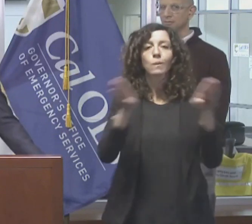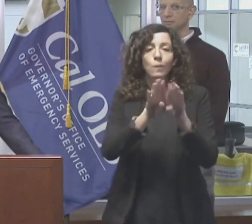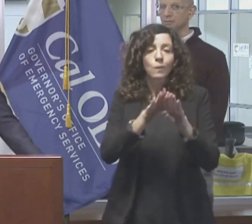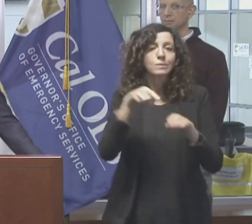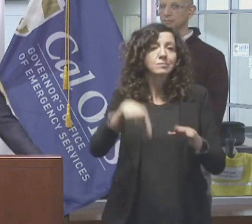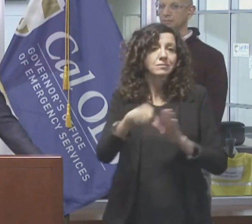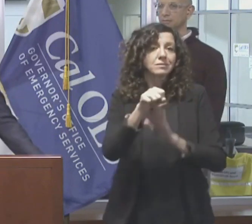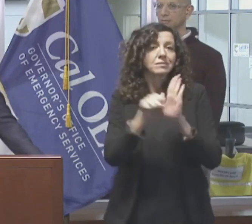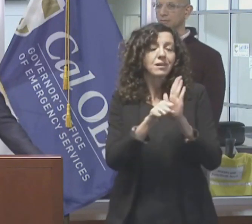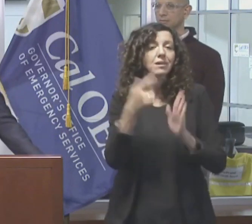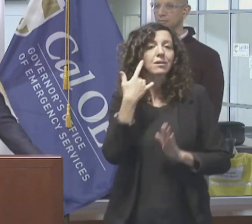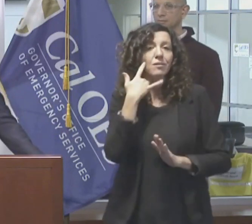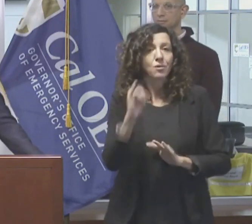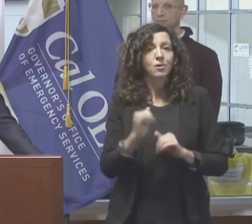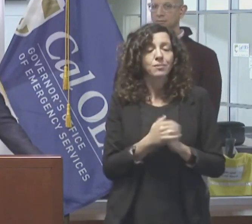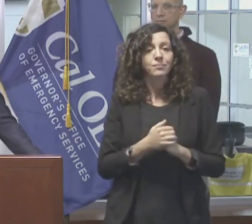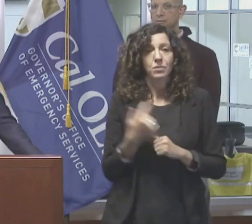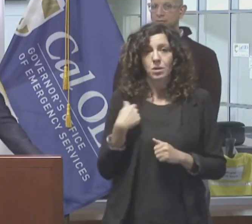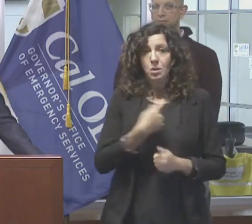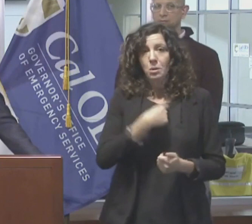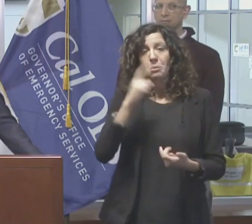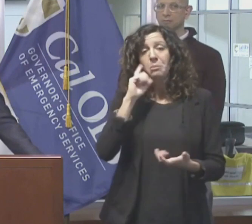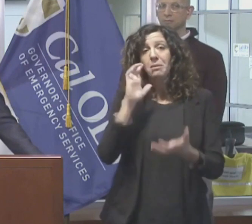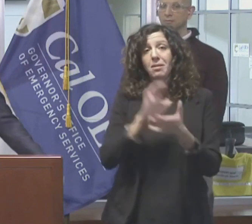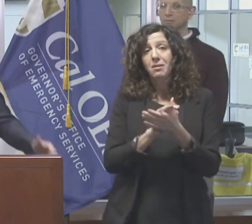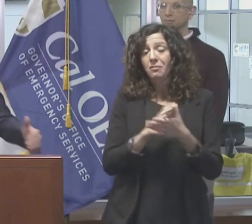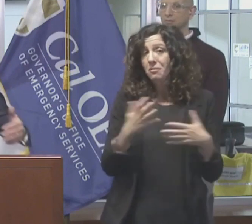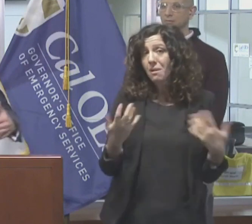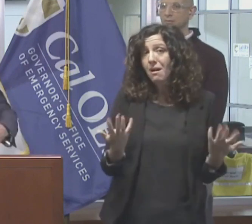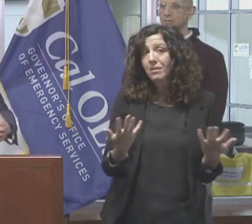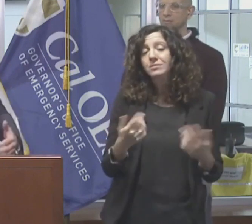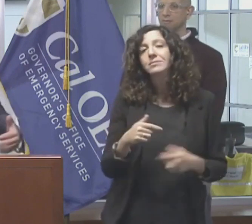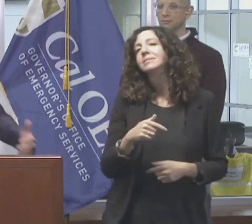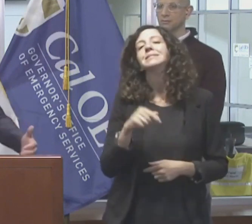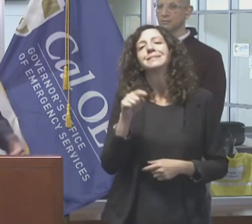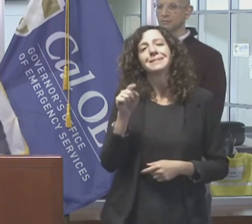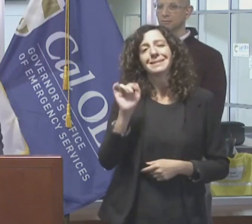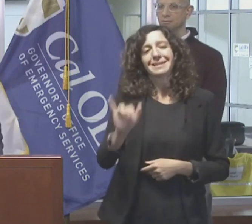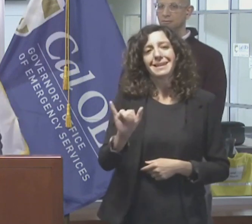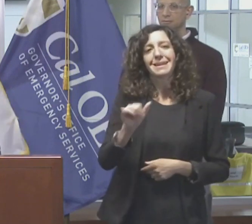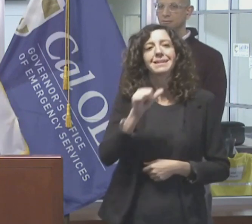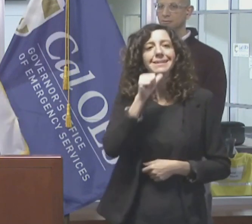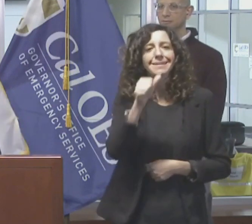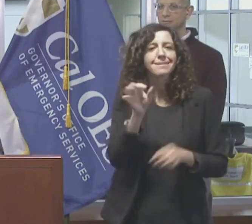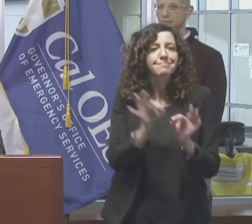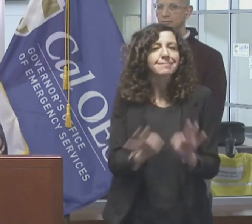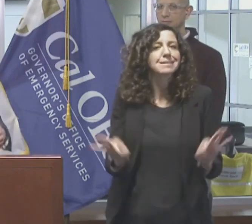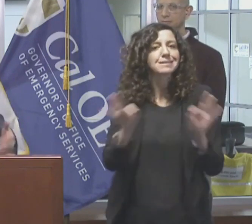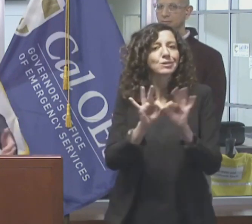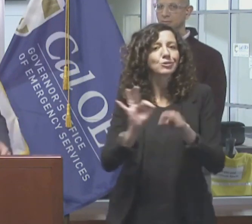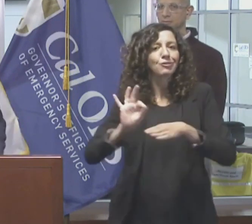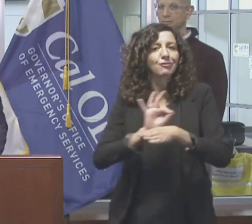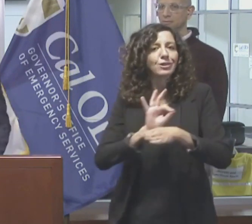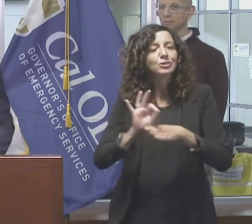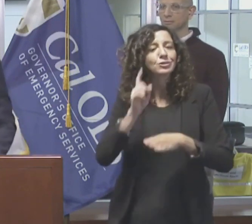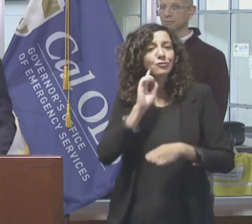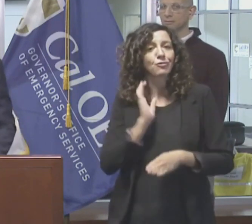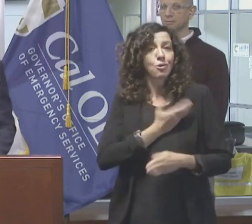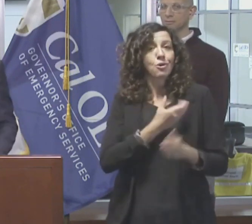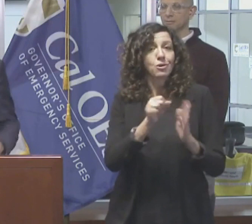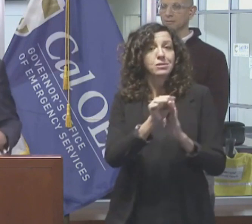California. We believe that this is a non-essential function in our